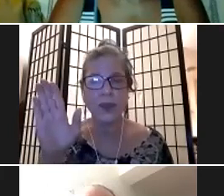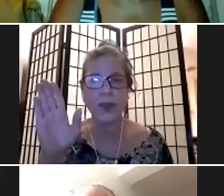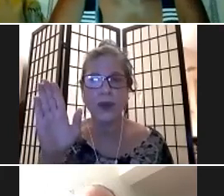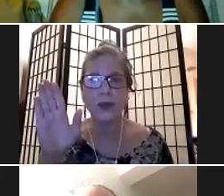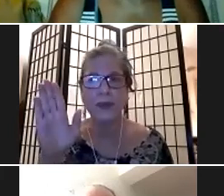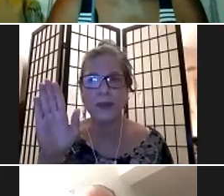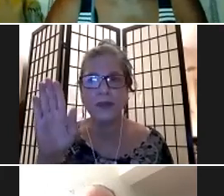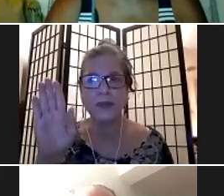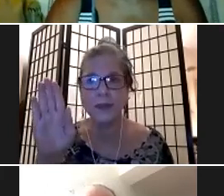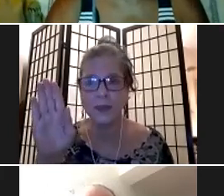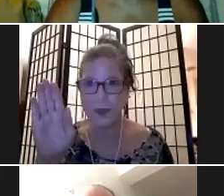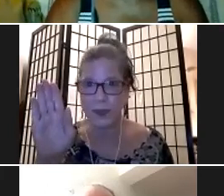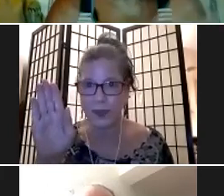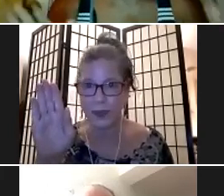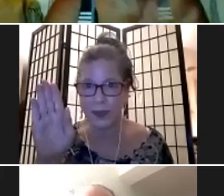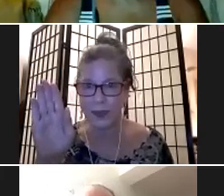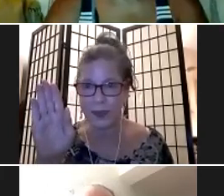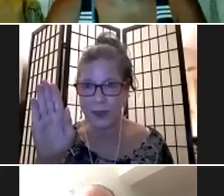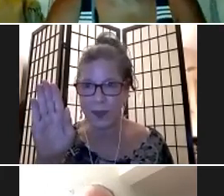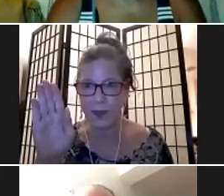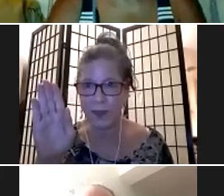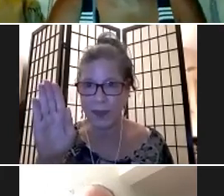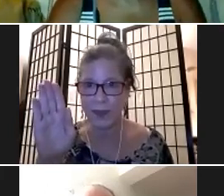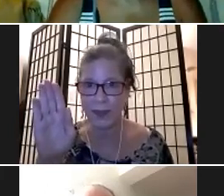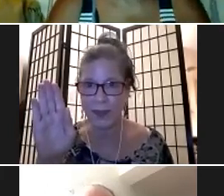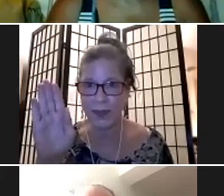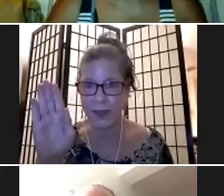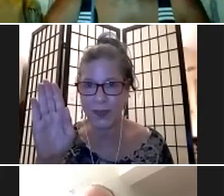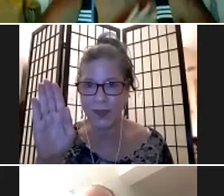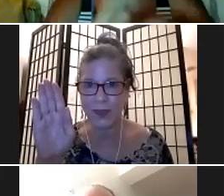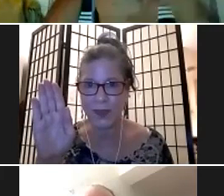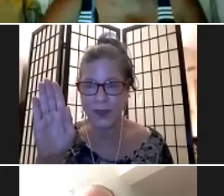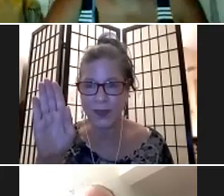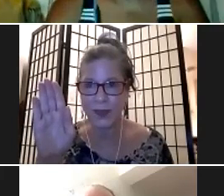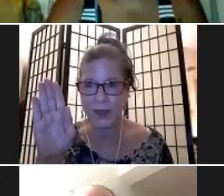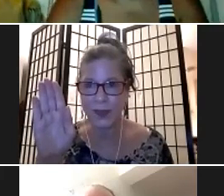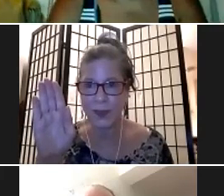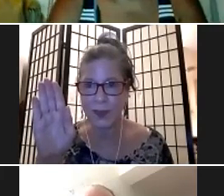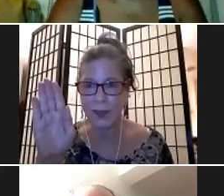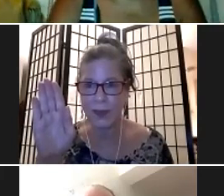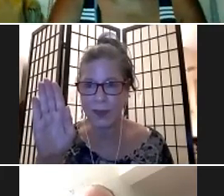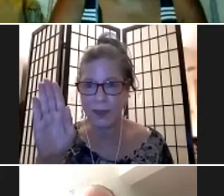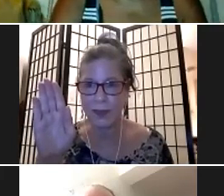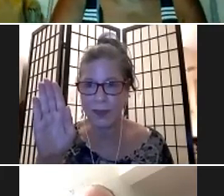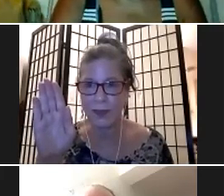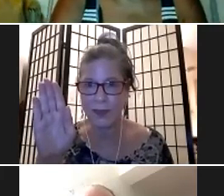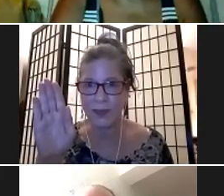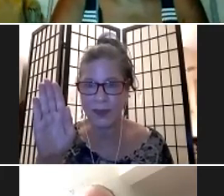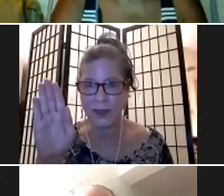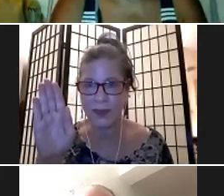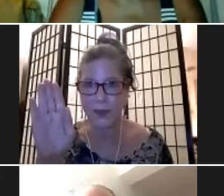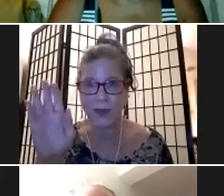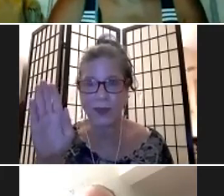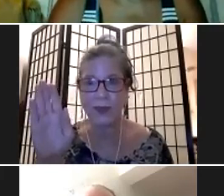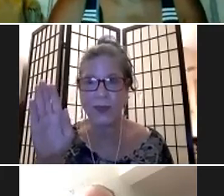Yeah, That's so it has beautiful. to be someone like just really, really well respected and known, and just does a lot for the